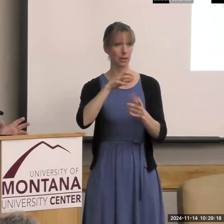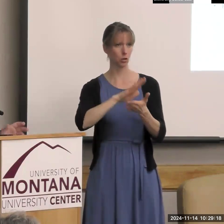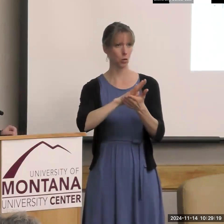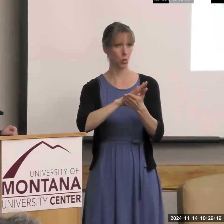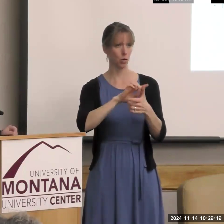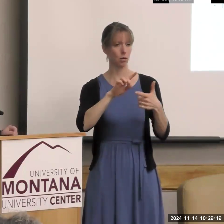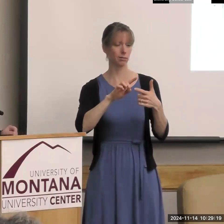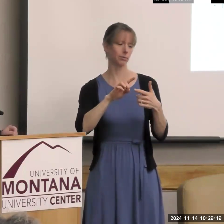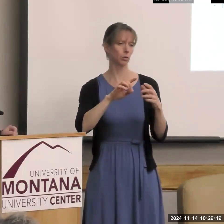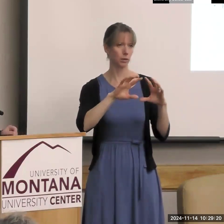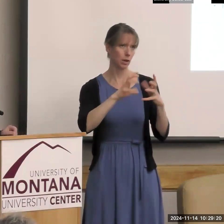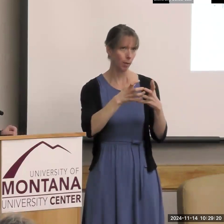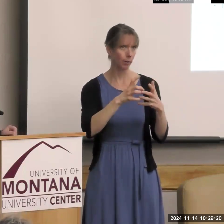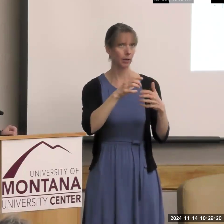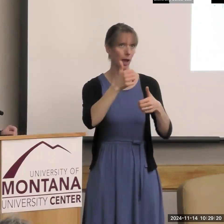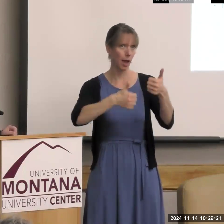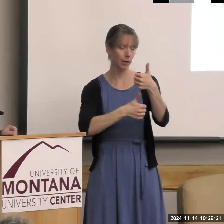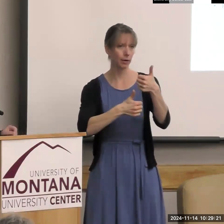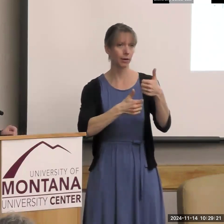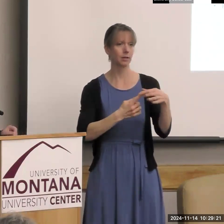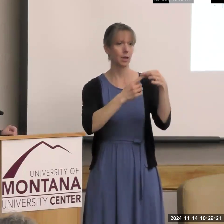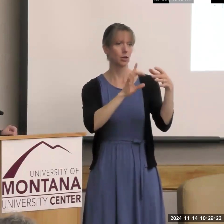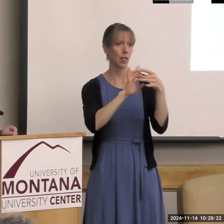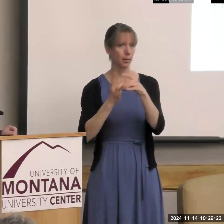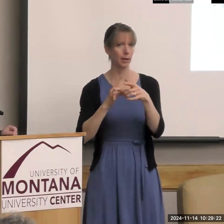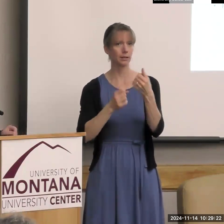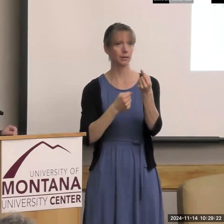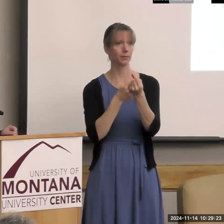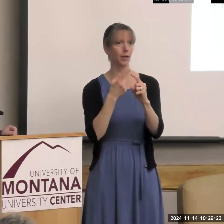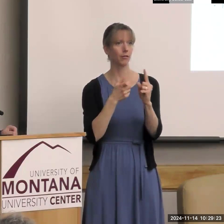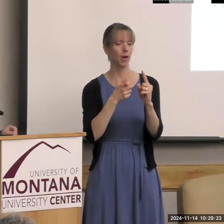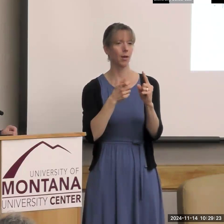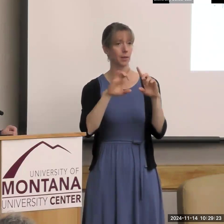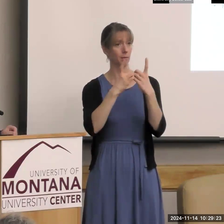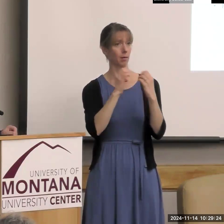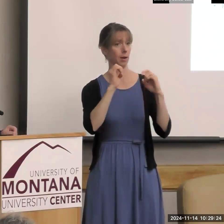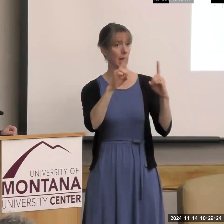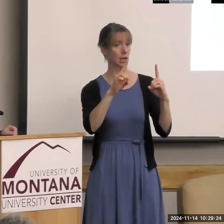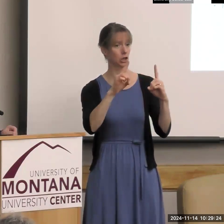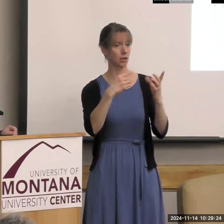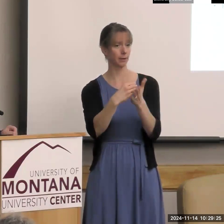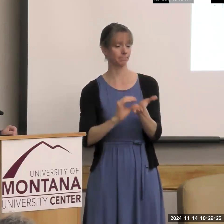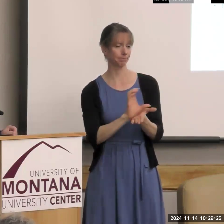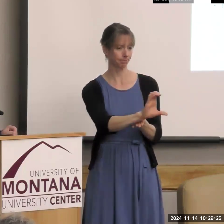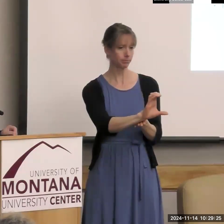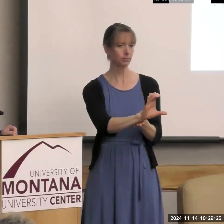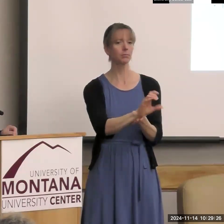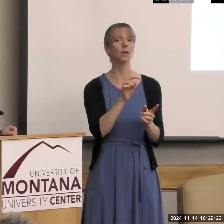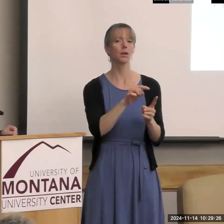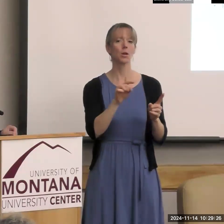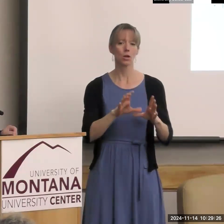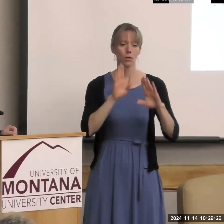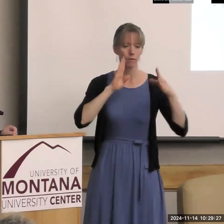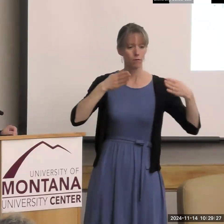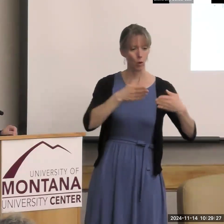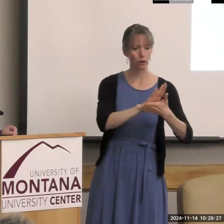department, if you will, within Special Olympics North America, funded by the Department of Education, and that's where we do an awful lot of work with school